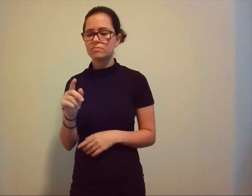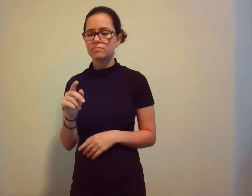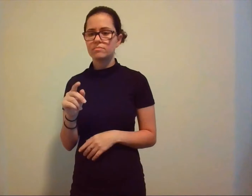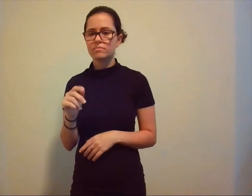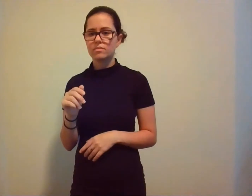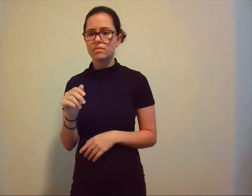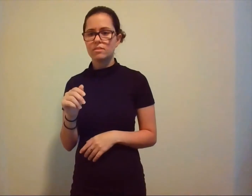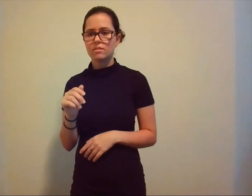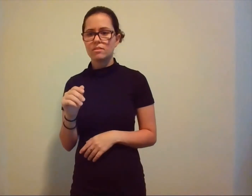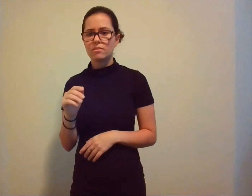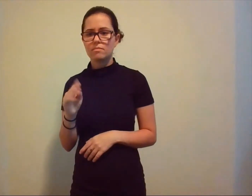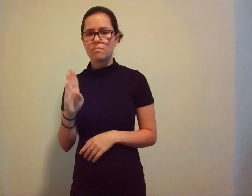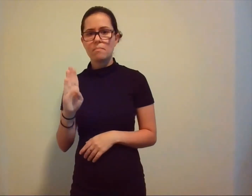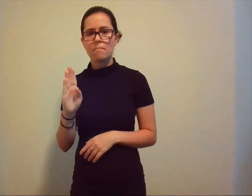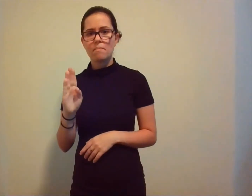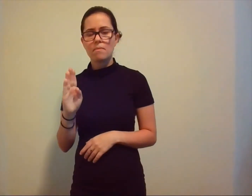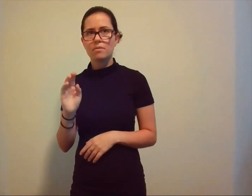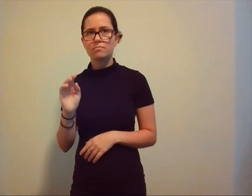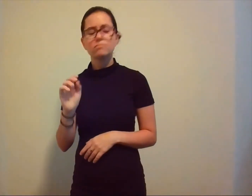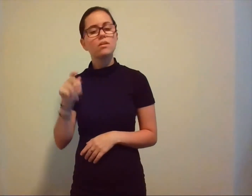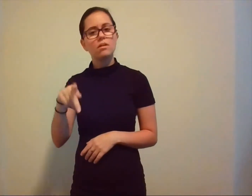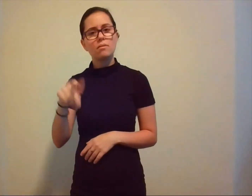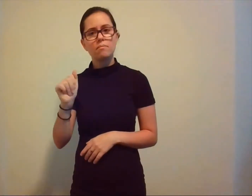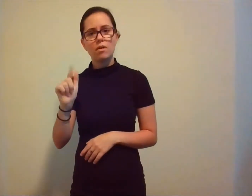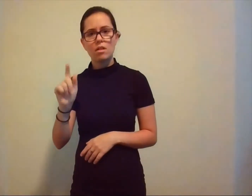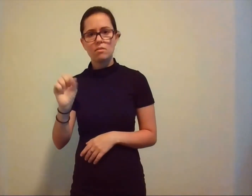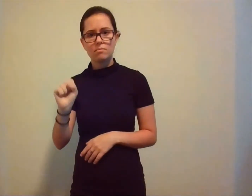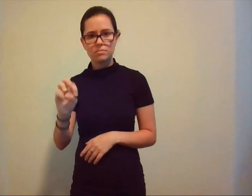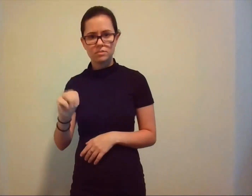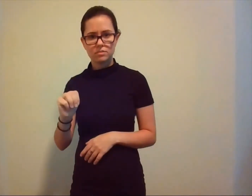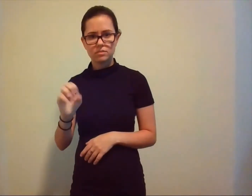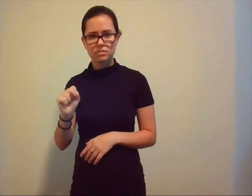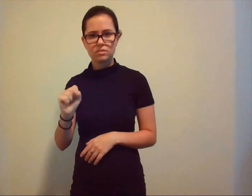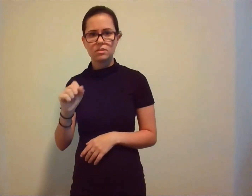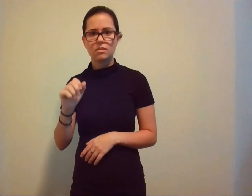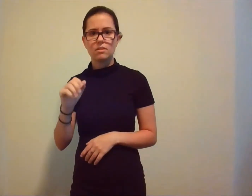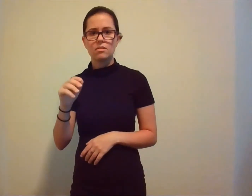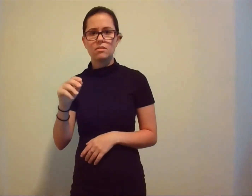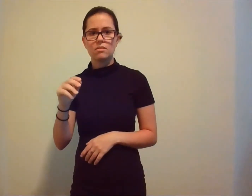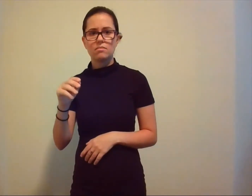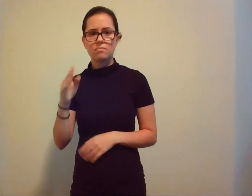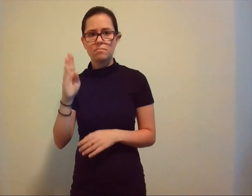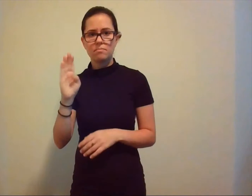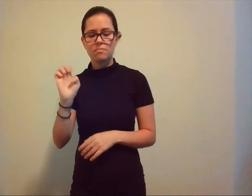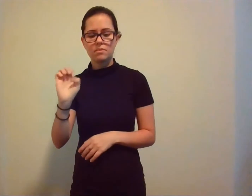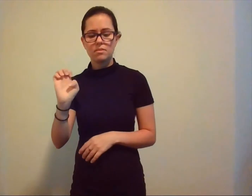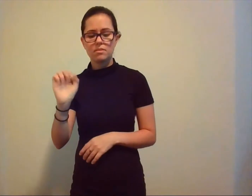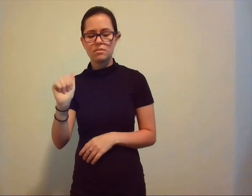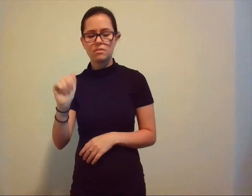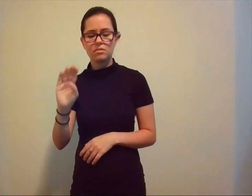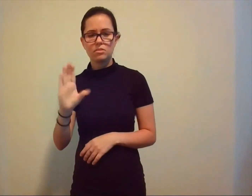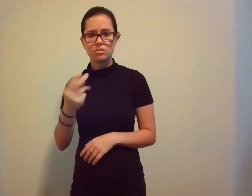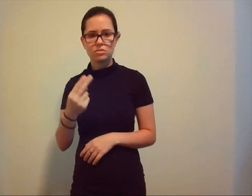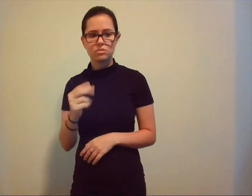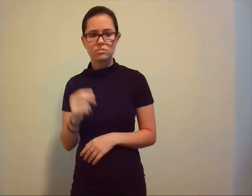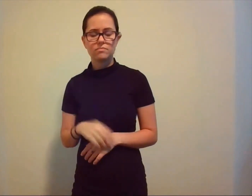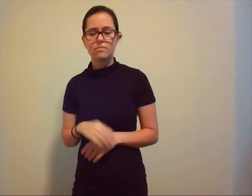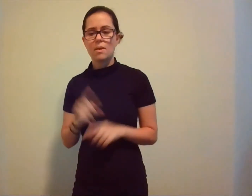betray. And also I'm going to be complaining a little bit. Okay. Probably we'll go back to this place.